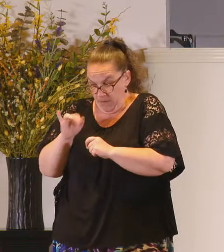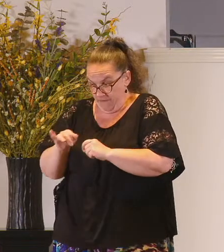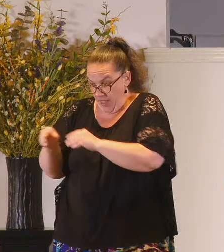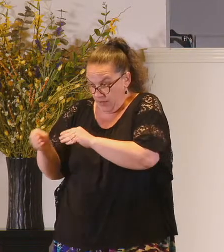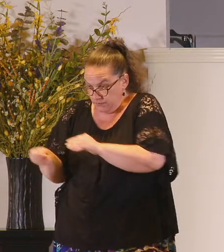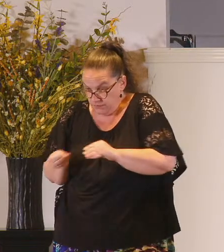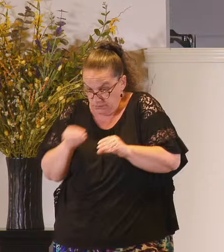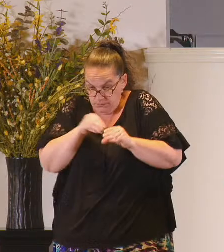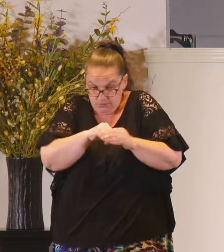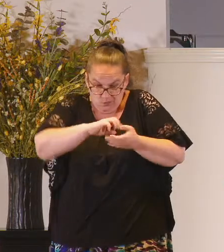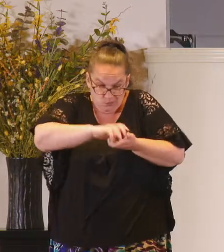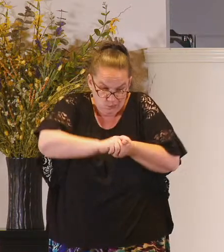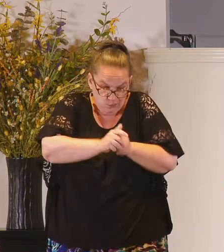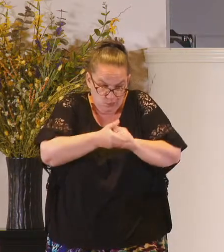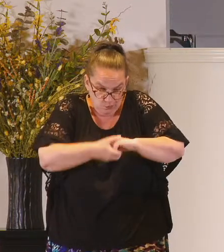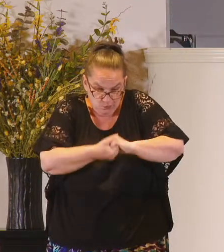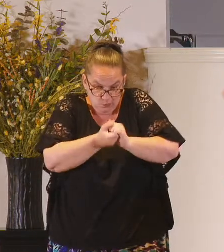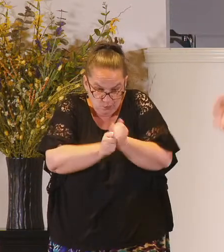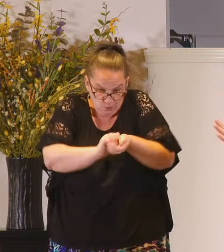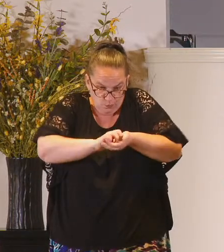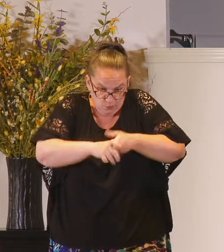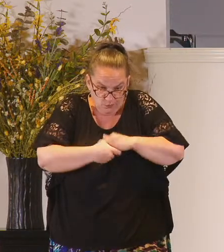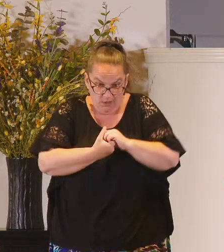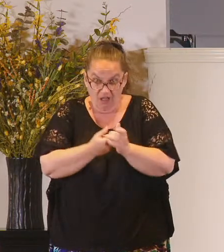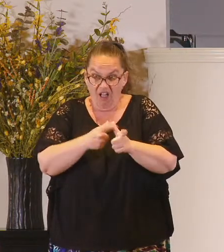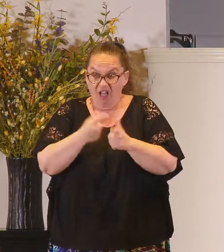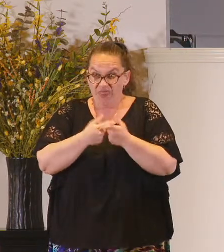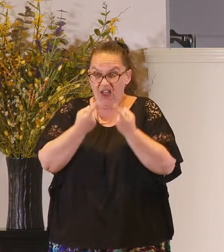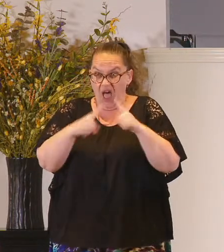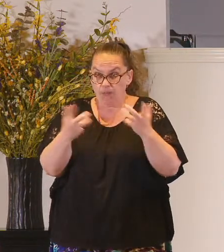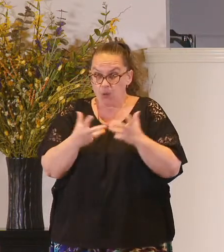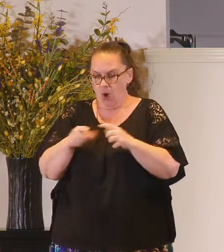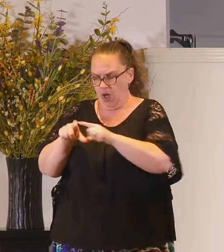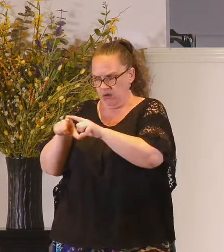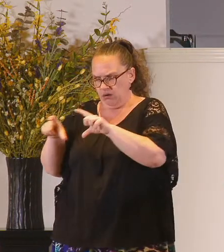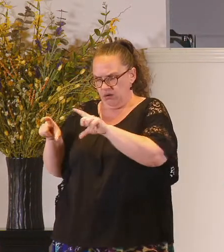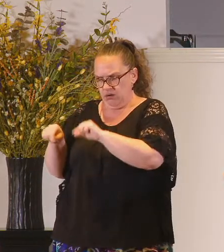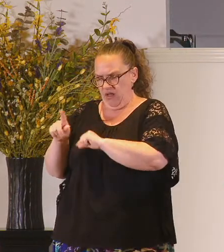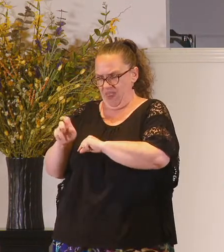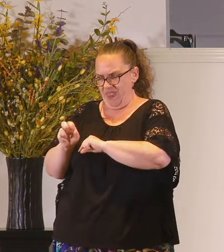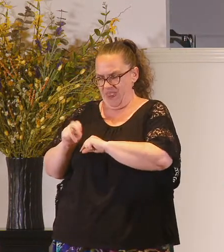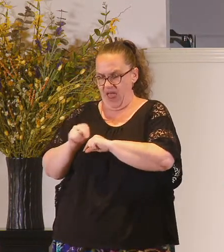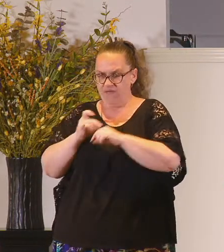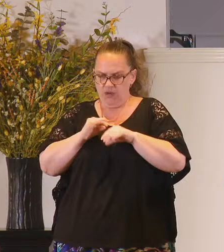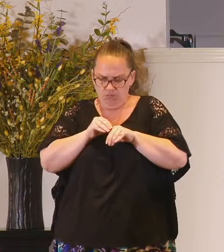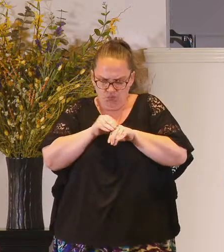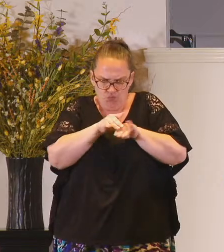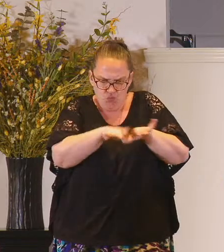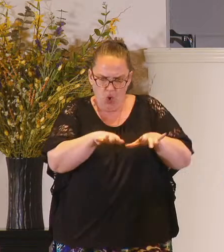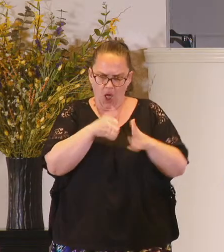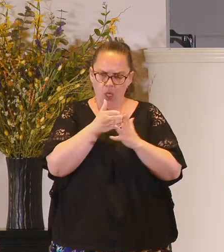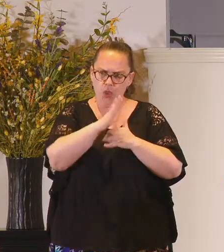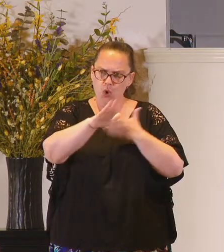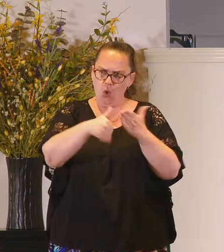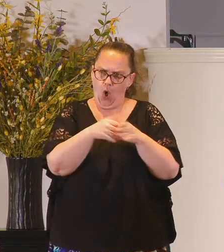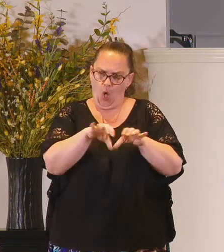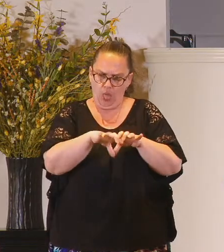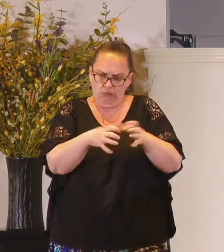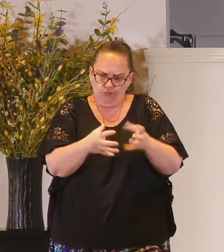into the dough. And before you know it, the leaven has worked its way throughout the entire lump of